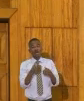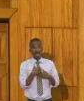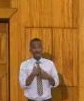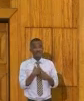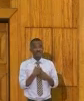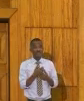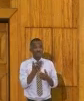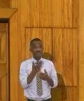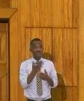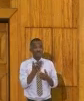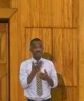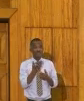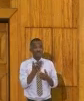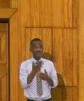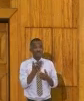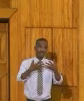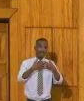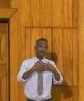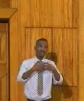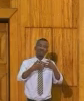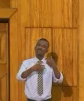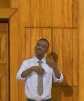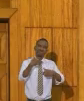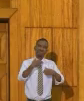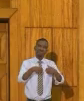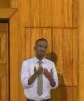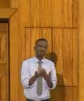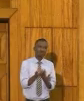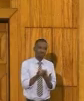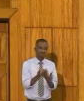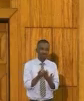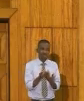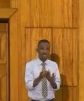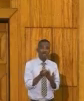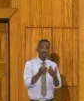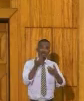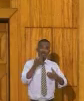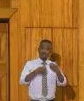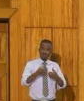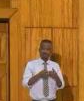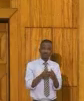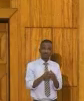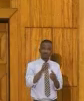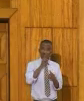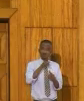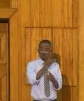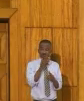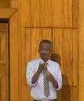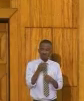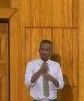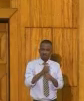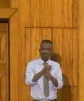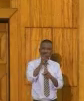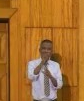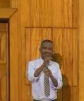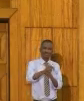of delayed equipment downtime, and apart from the equipment downtime, you have critical infrastructure that are needed